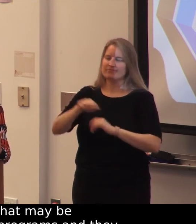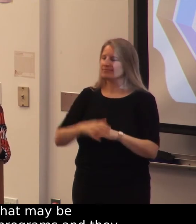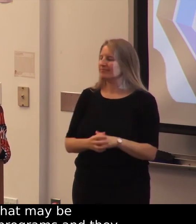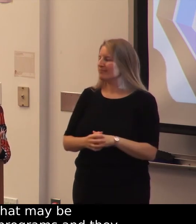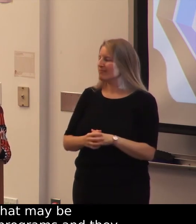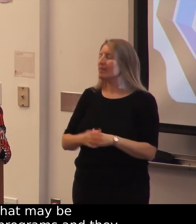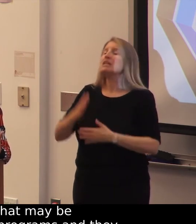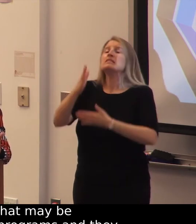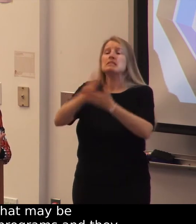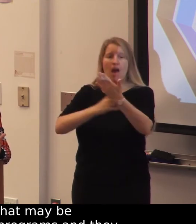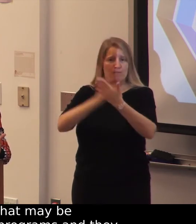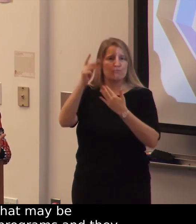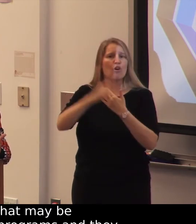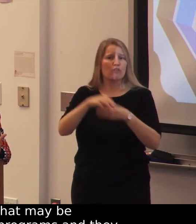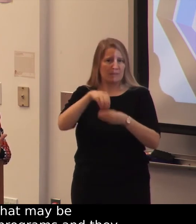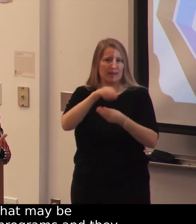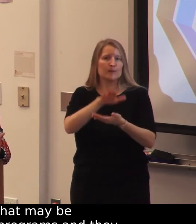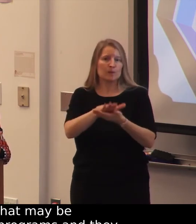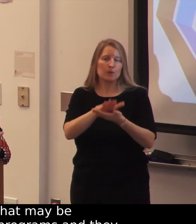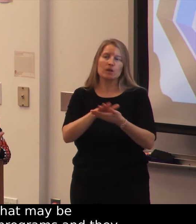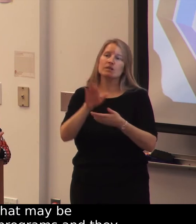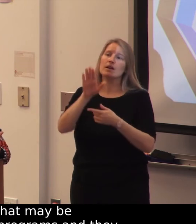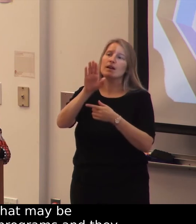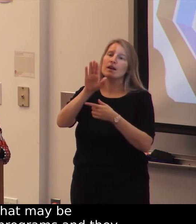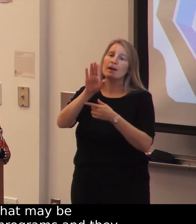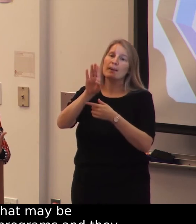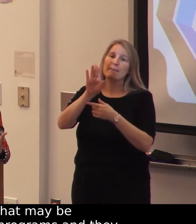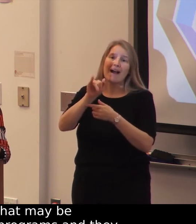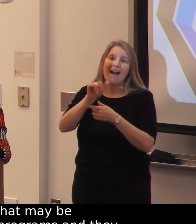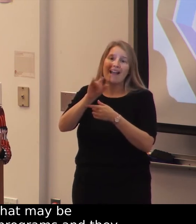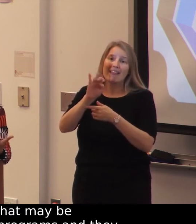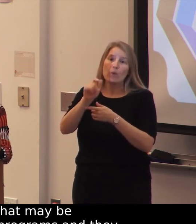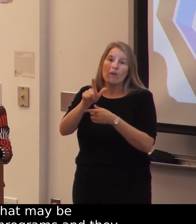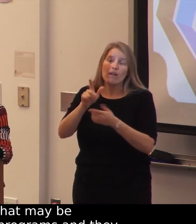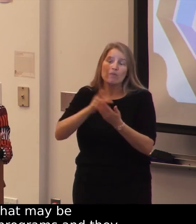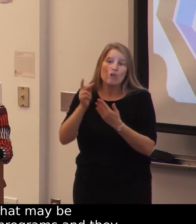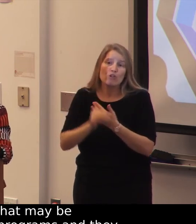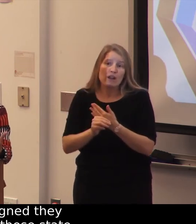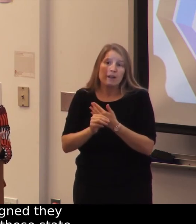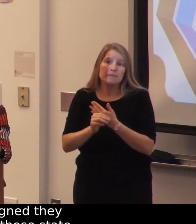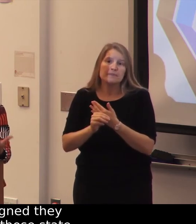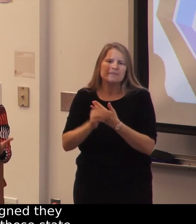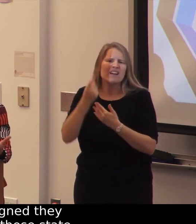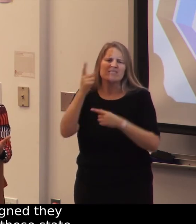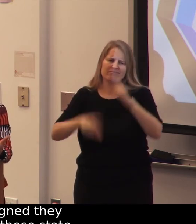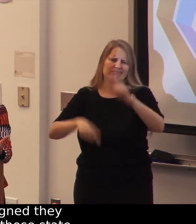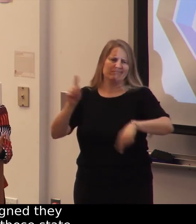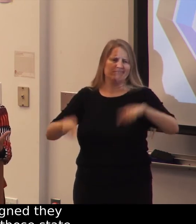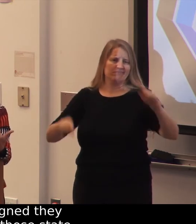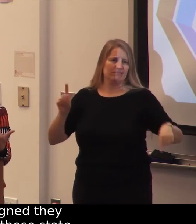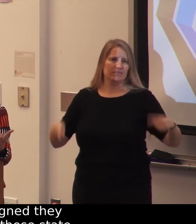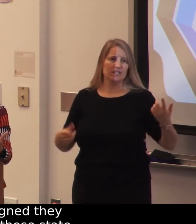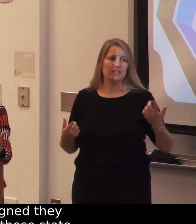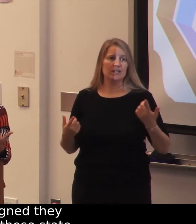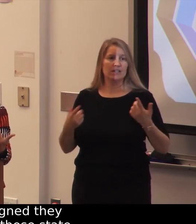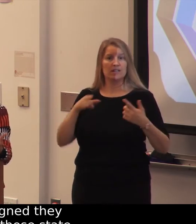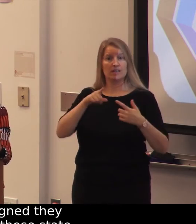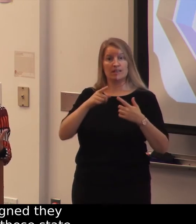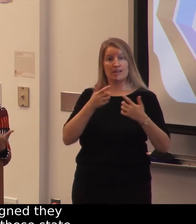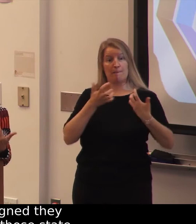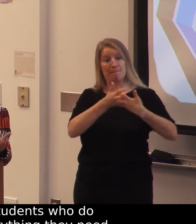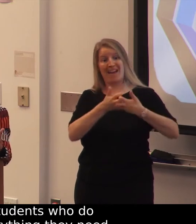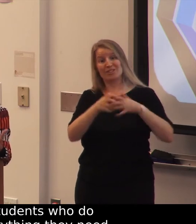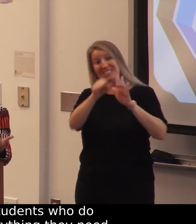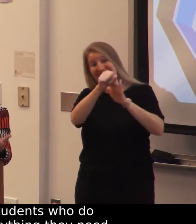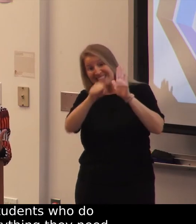that are within schools that may be called bilingual programs. And they vary in terms of how aligned they are with those state